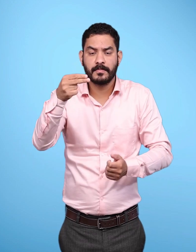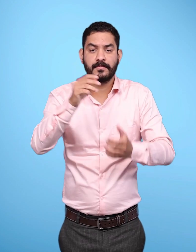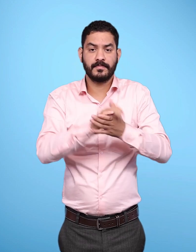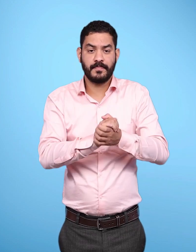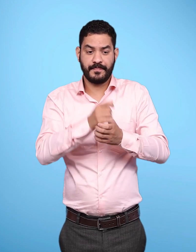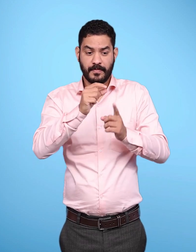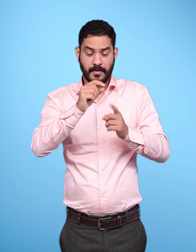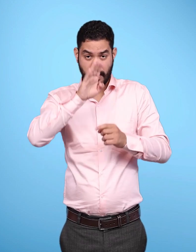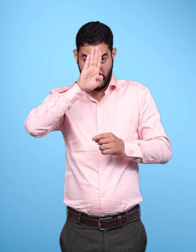Prakrit.